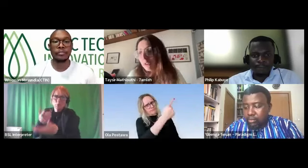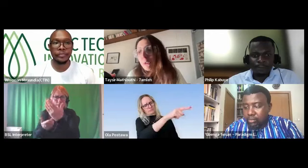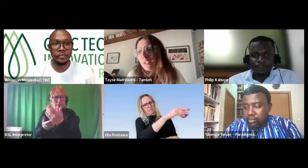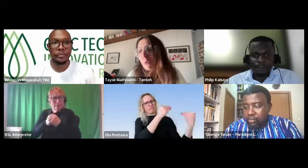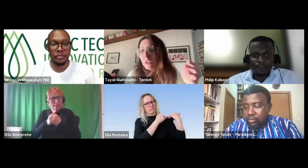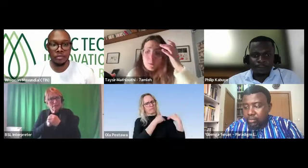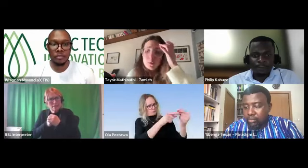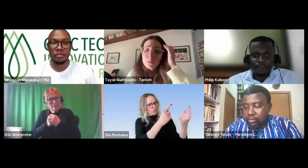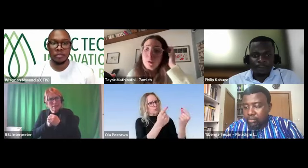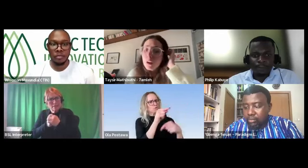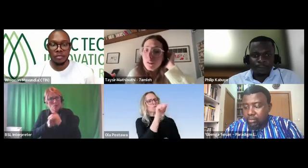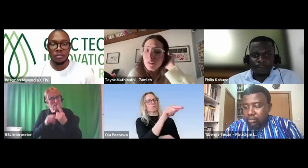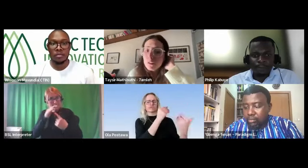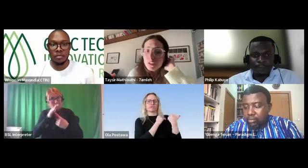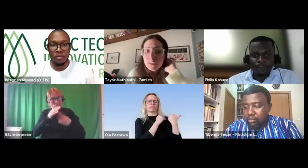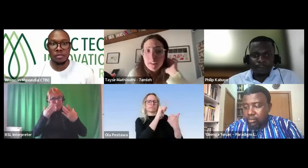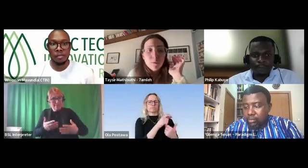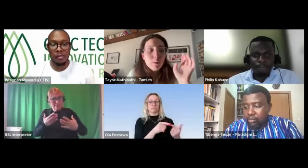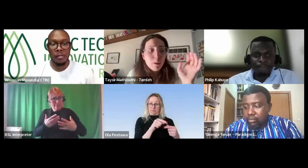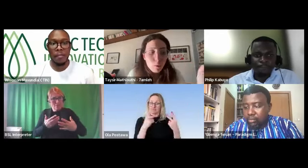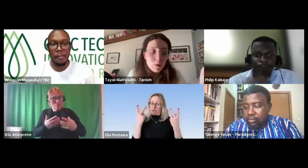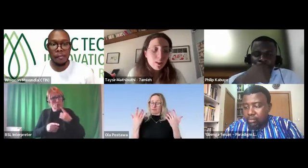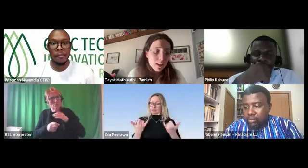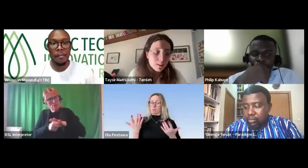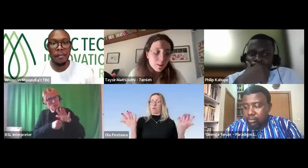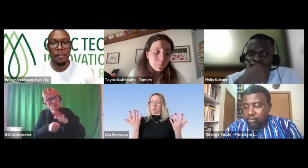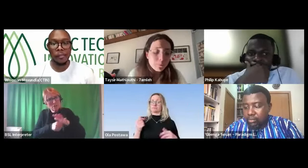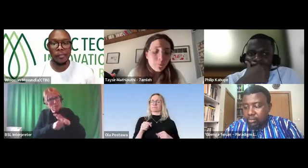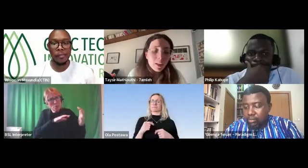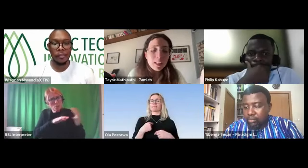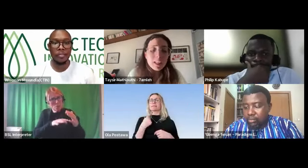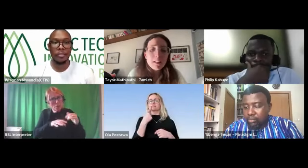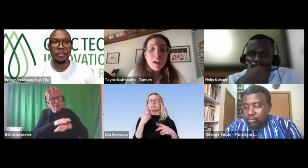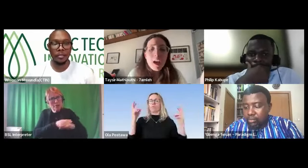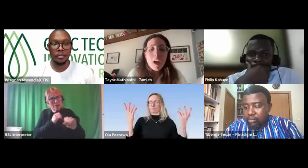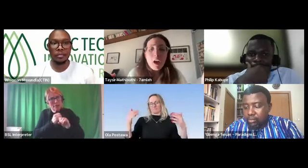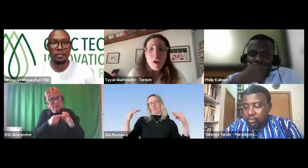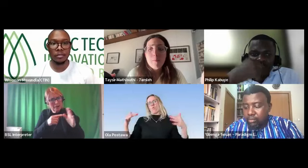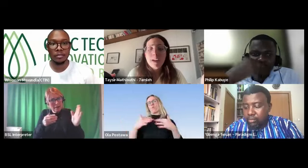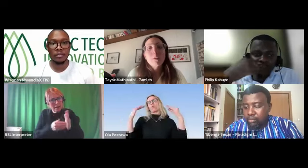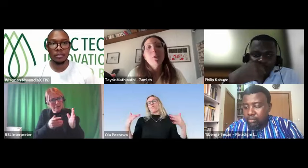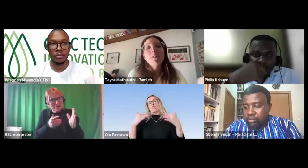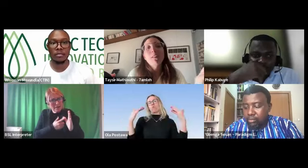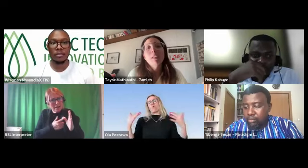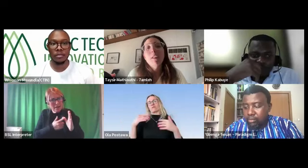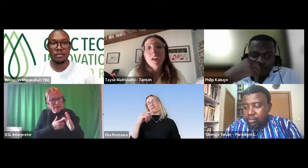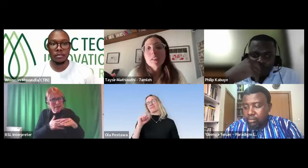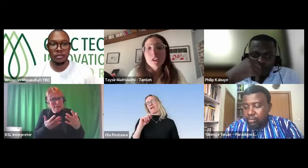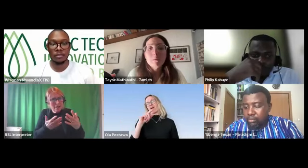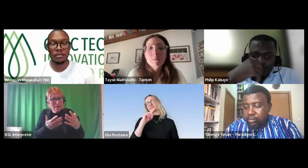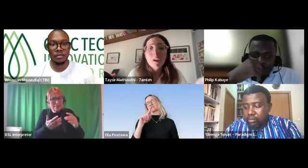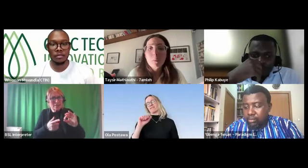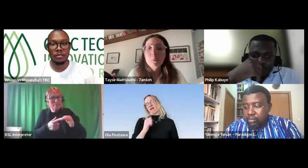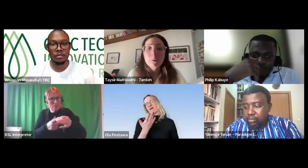What is really important right now when it comes to the genocidal war in Gaza is at some point, if